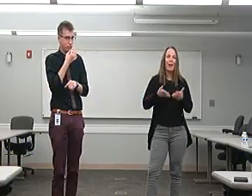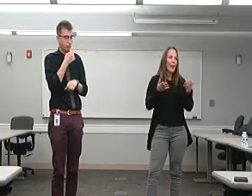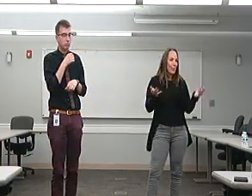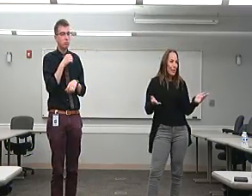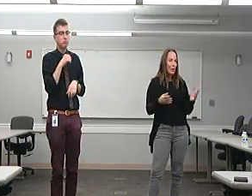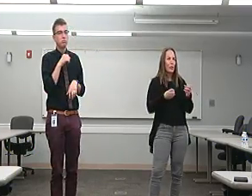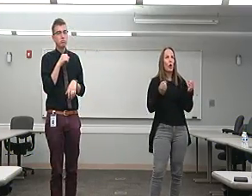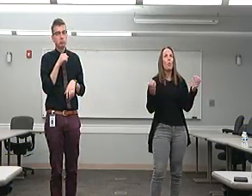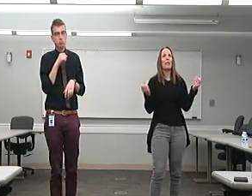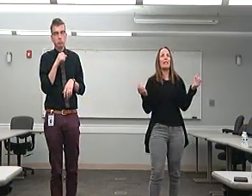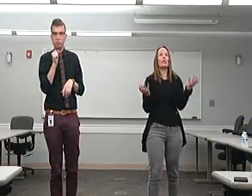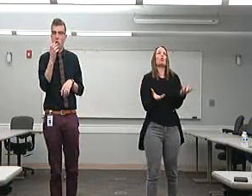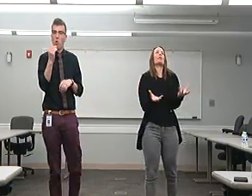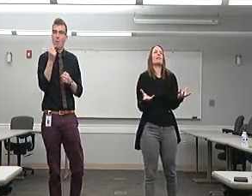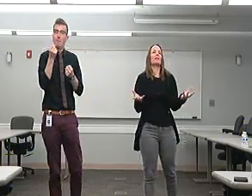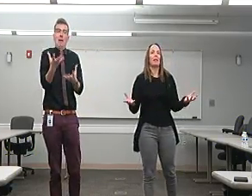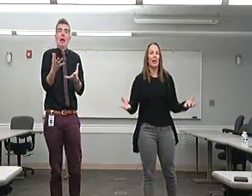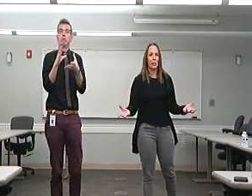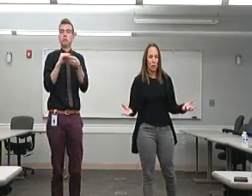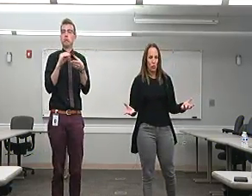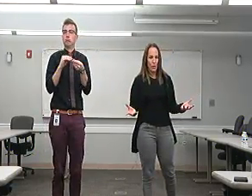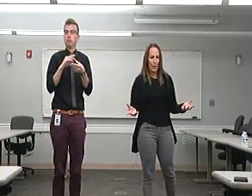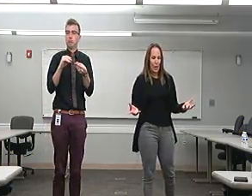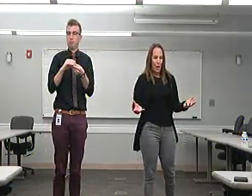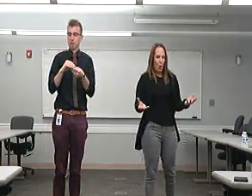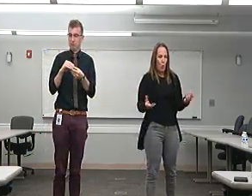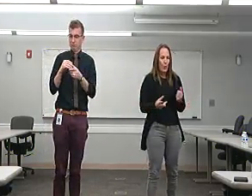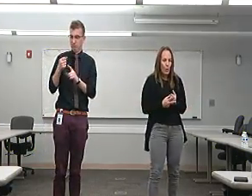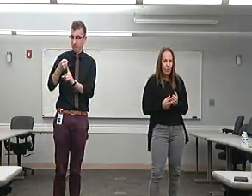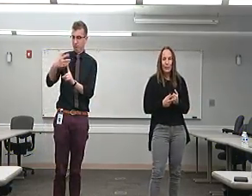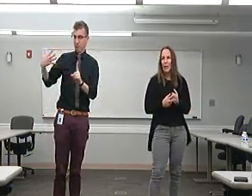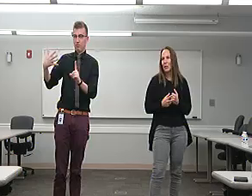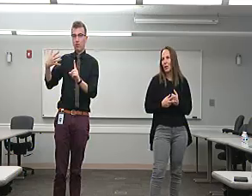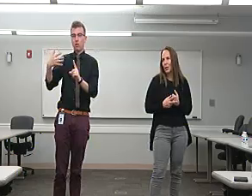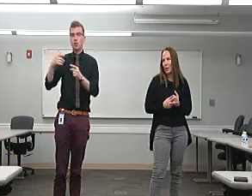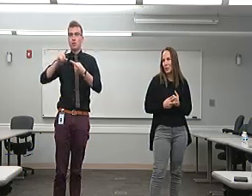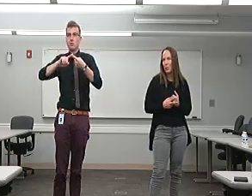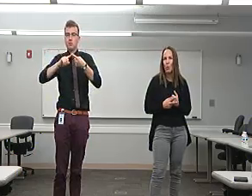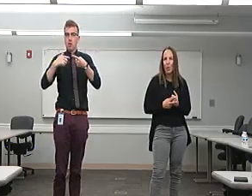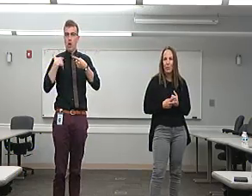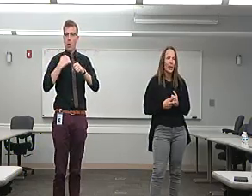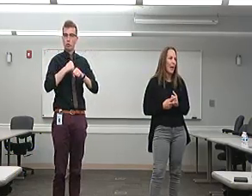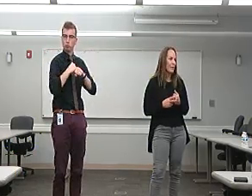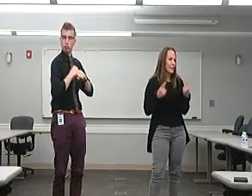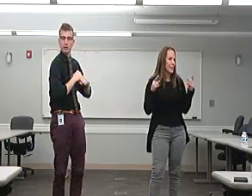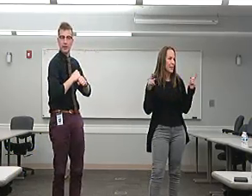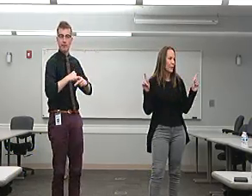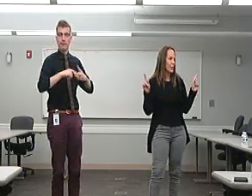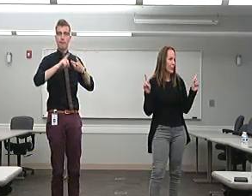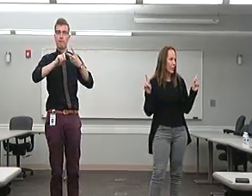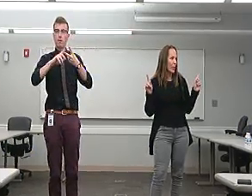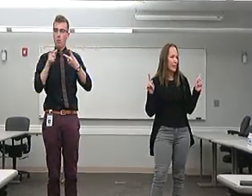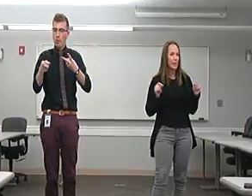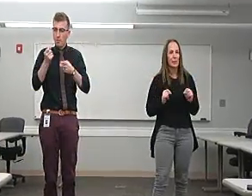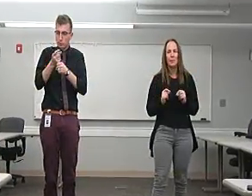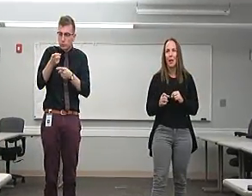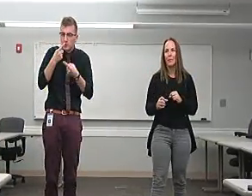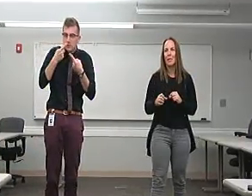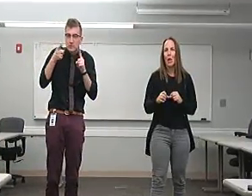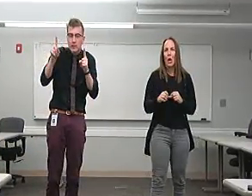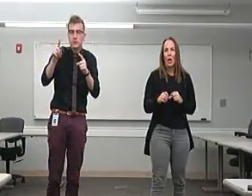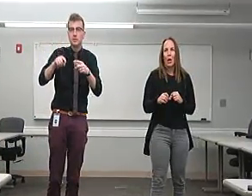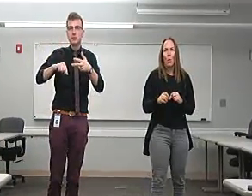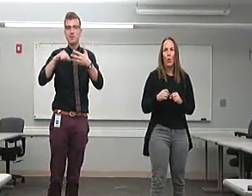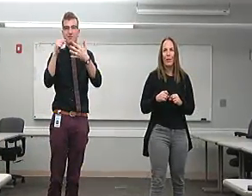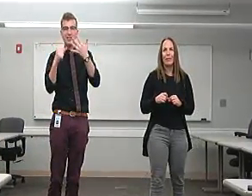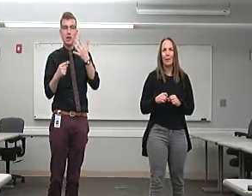many stories inside that story. We want to protect our kids. We want them to have a successful experience. And sometimes we think